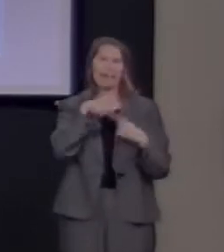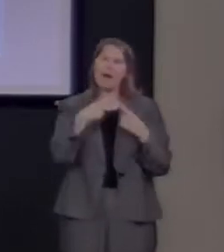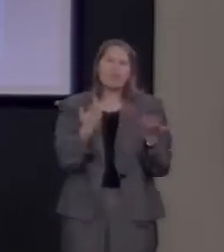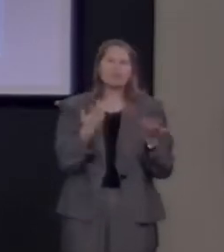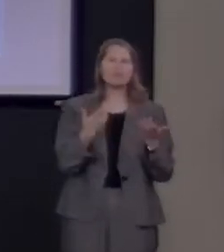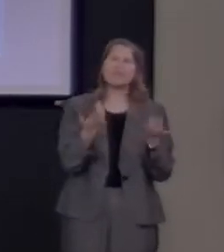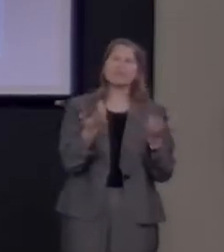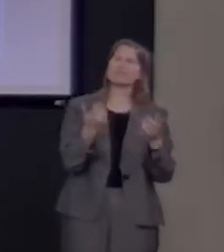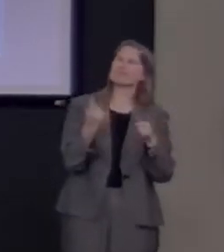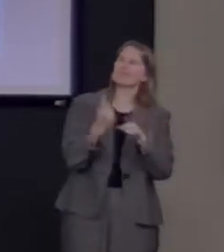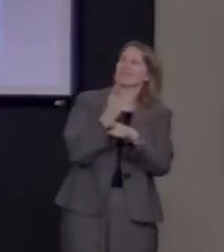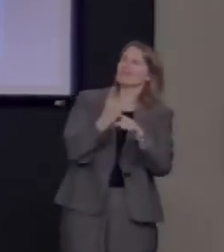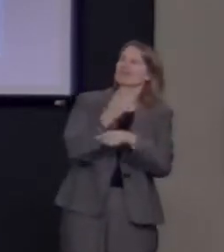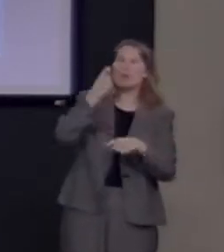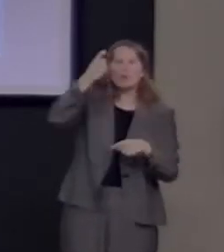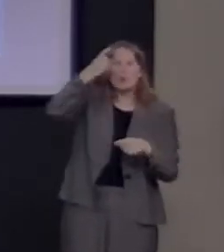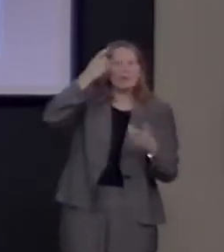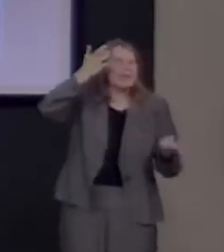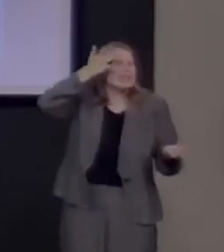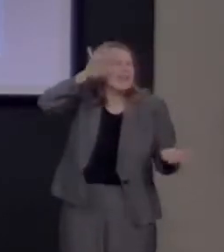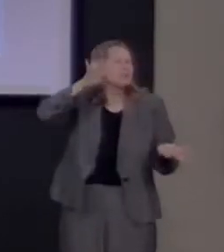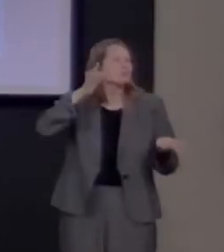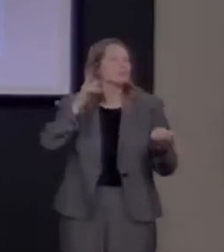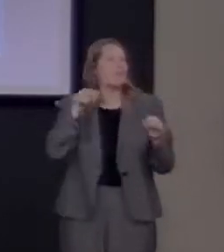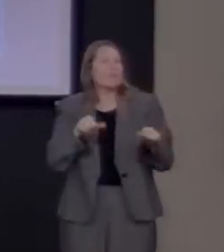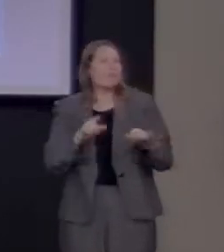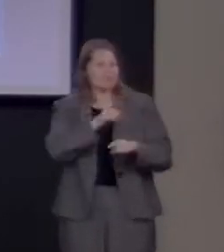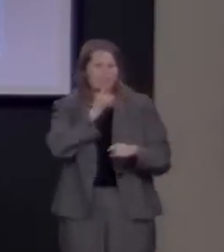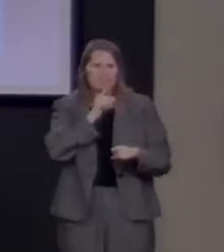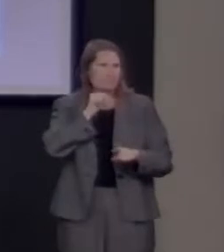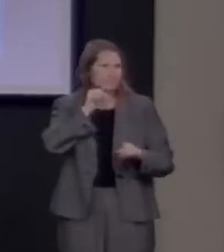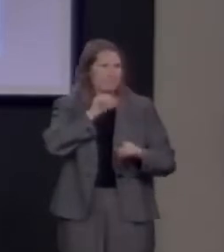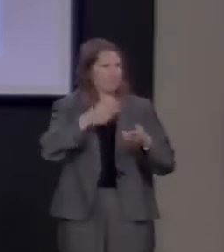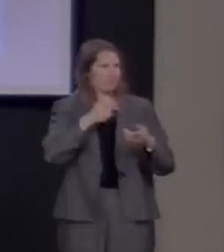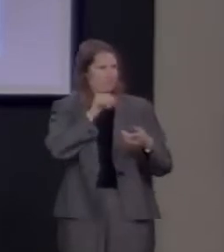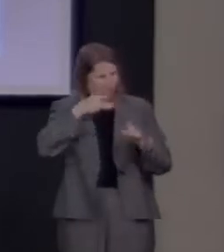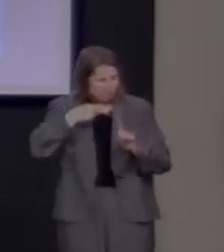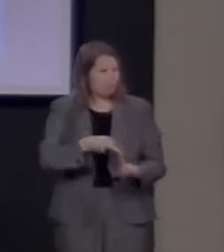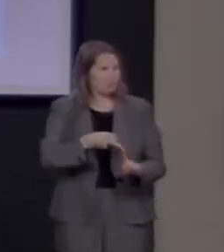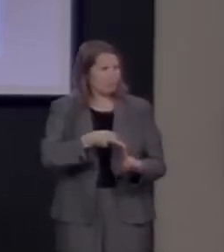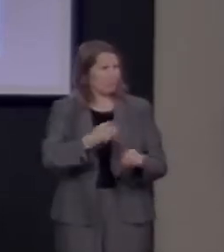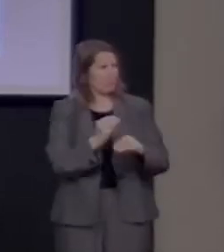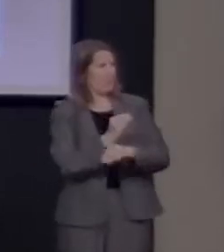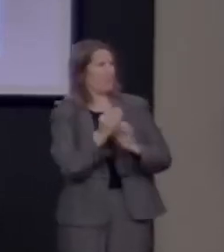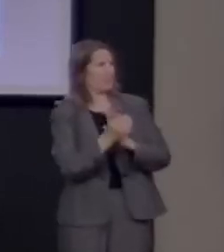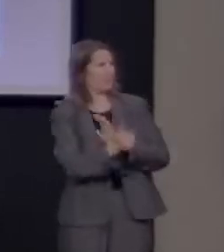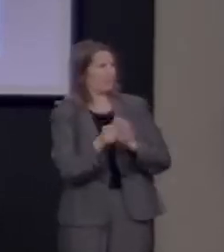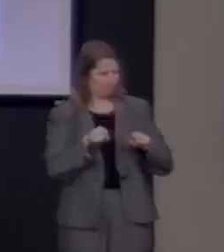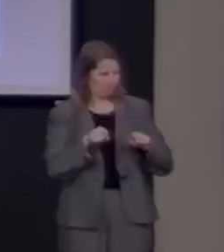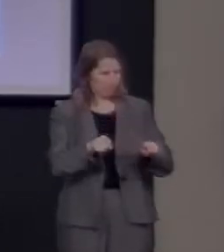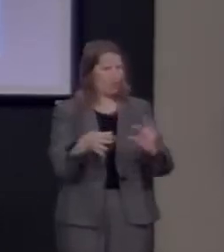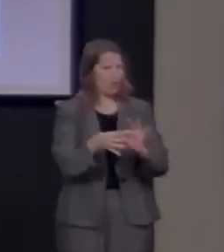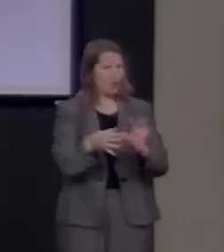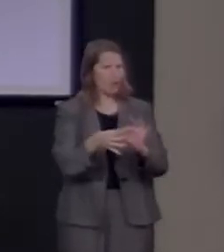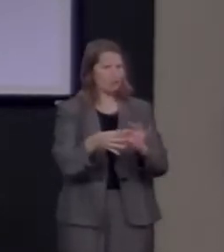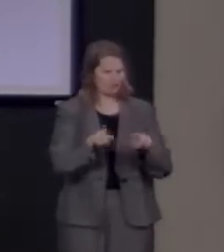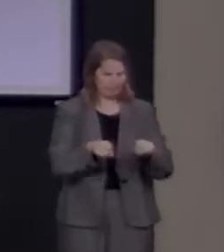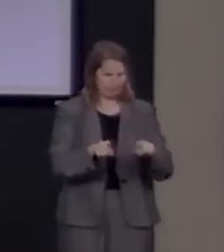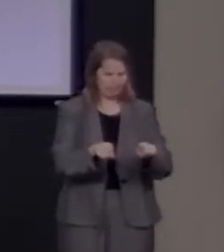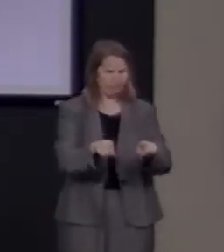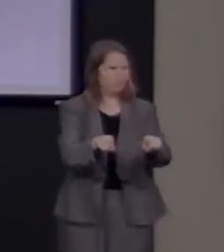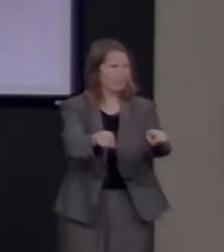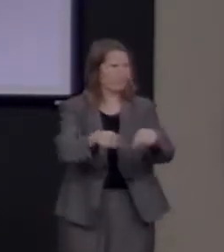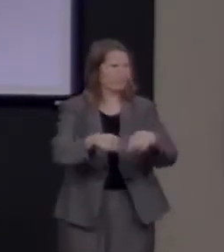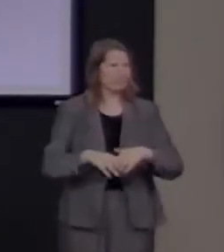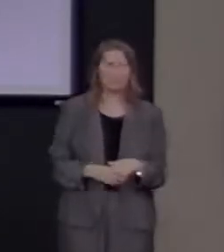how intelligent or how able children are, but it was a correlation specific to their mathematical achievement.